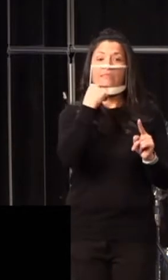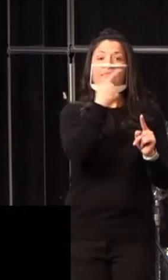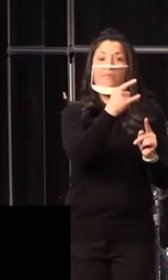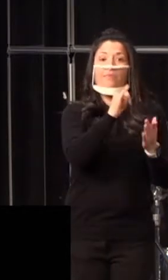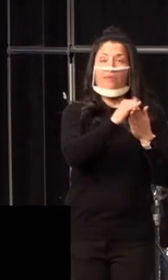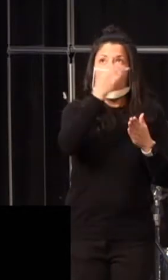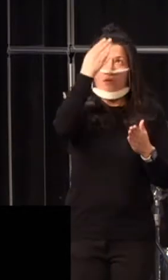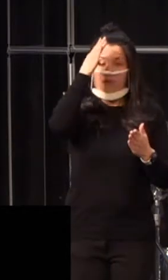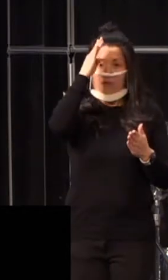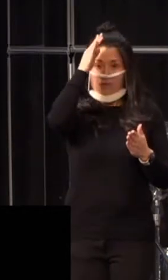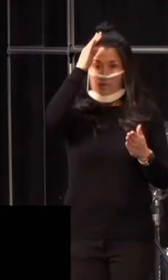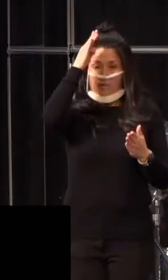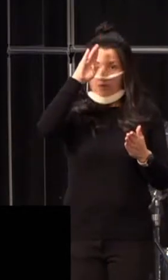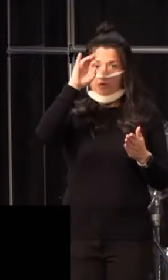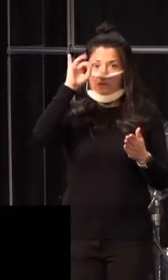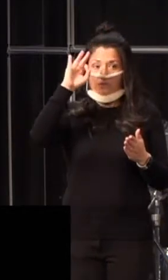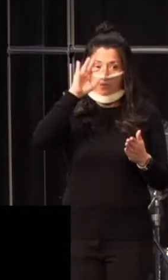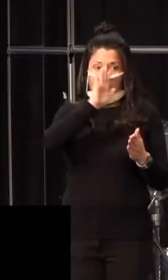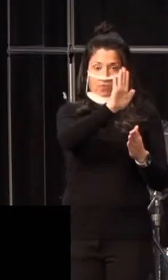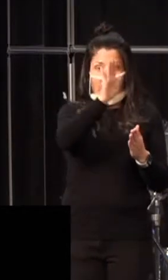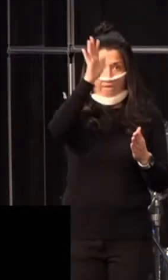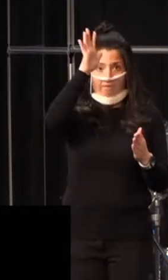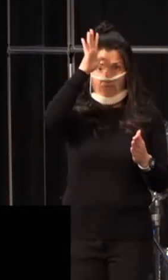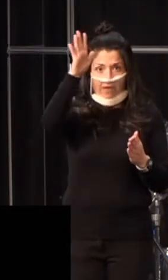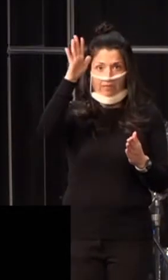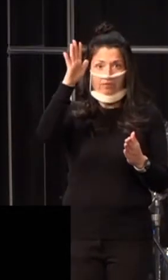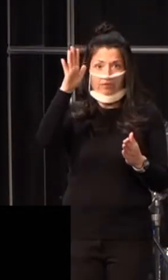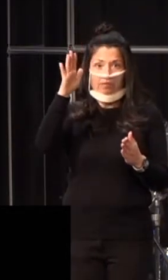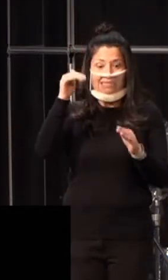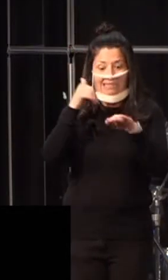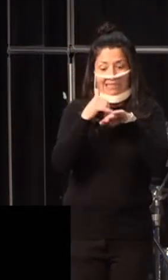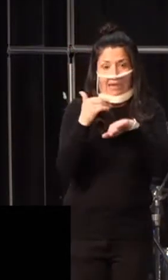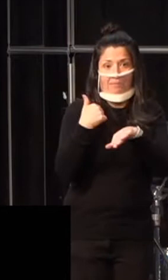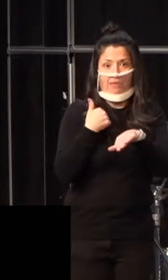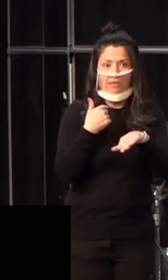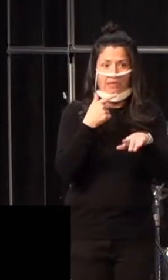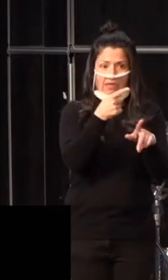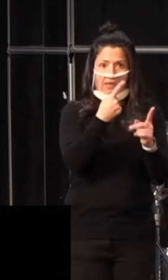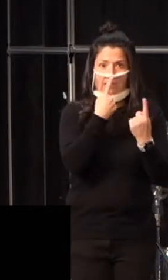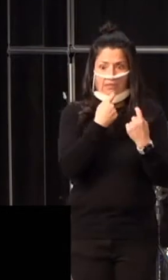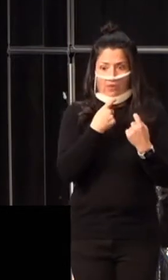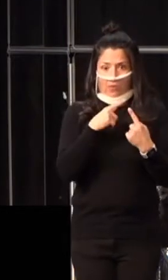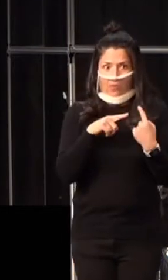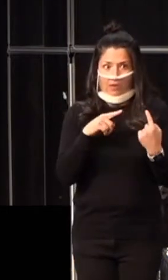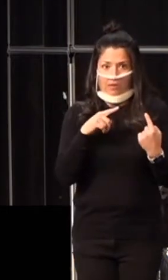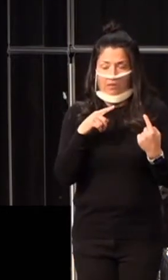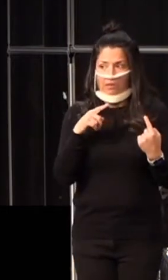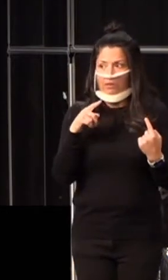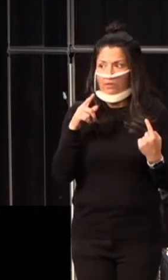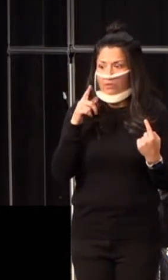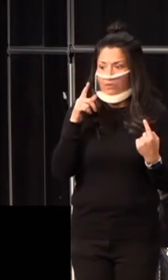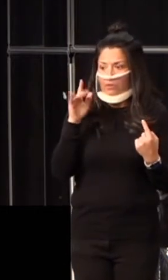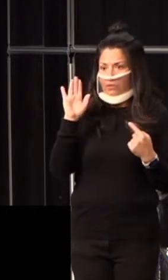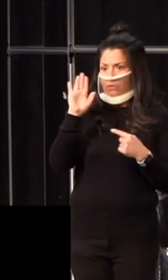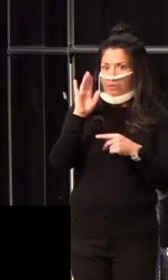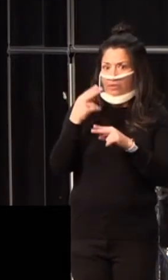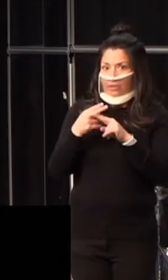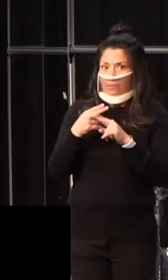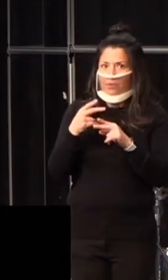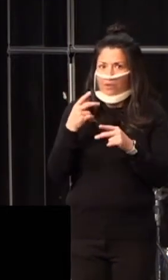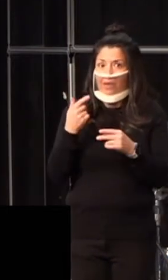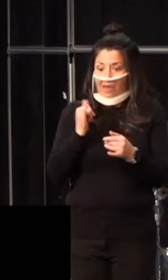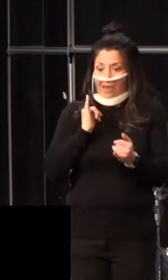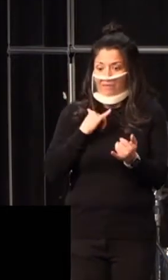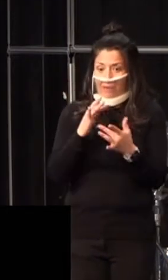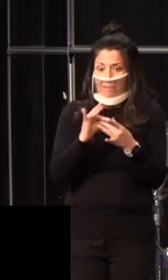Now they may say to me, 'What is his name? What shall I say to them?'" So he's pushing back again. I have this message, but what if they push back? What if